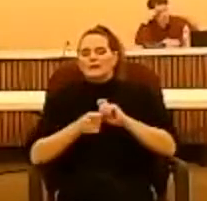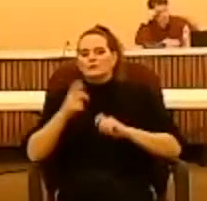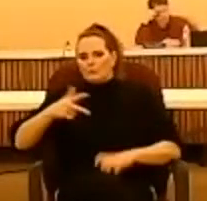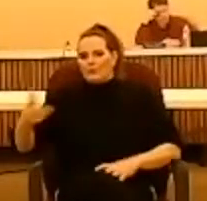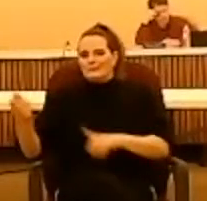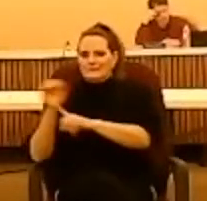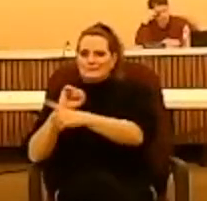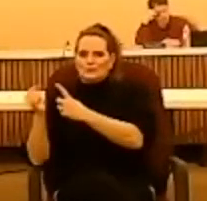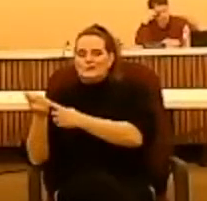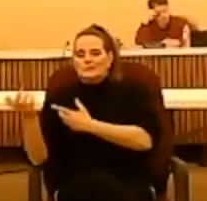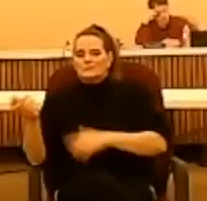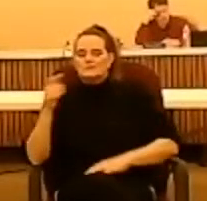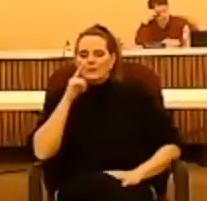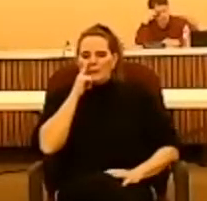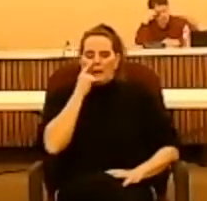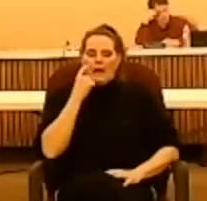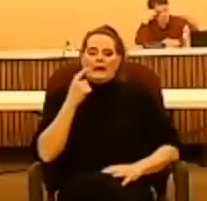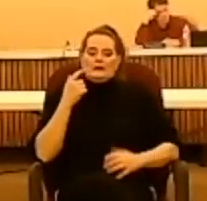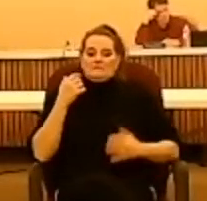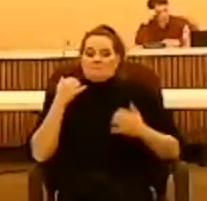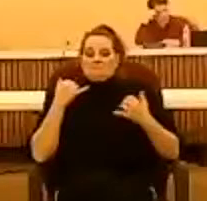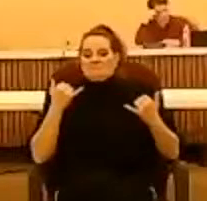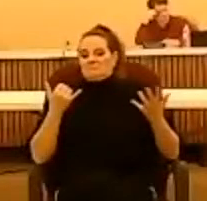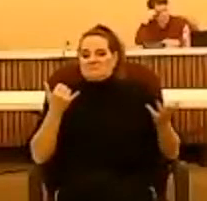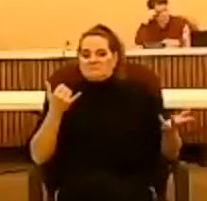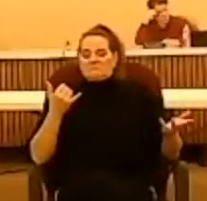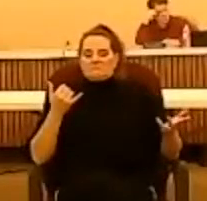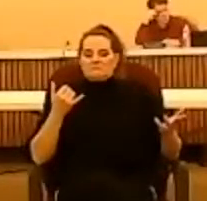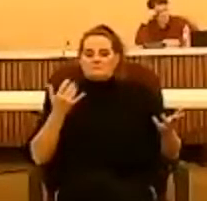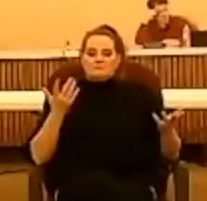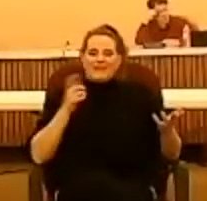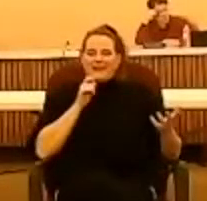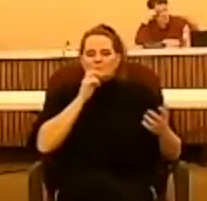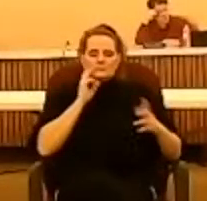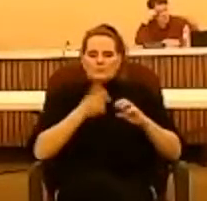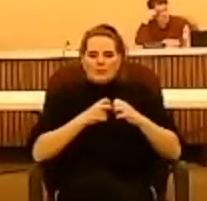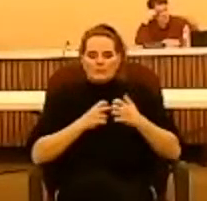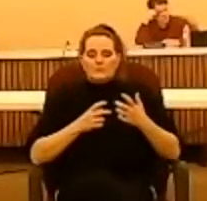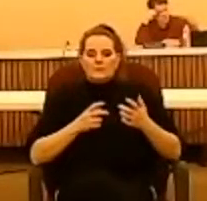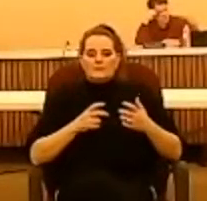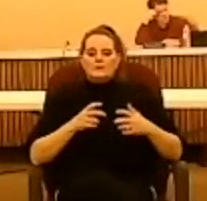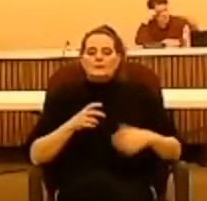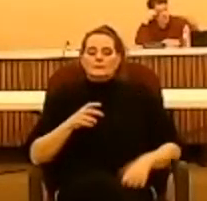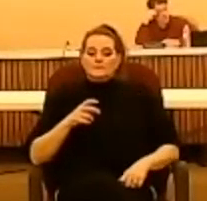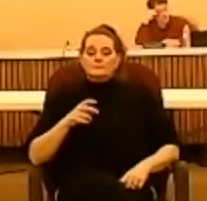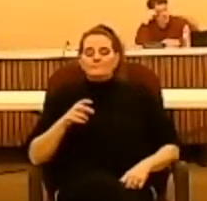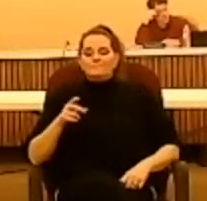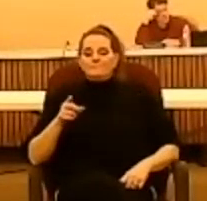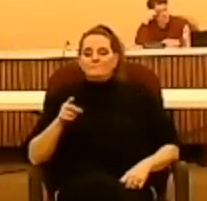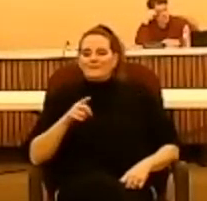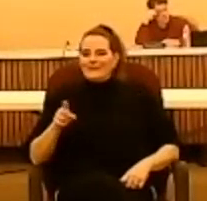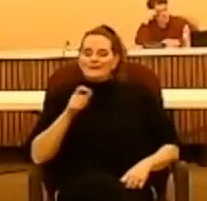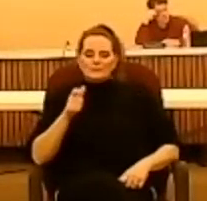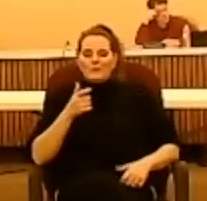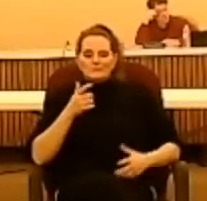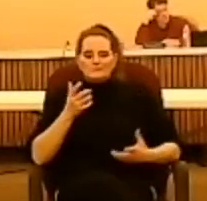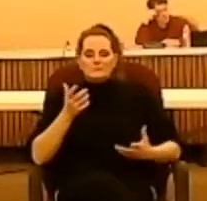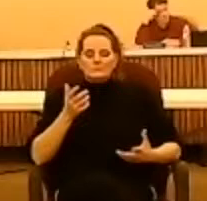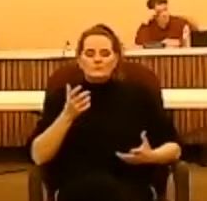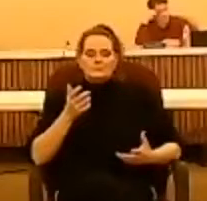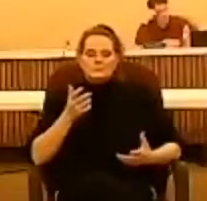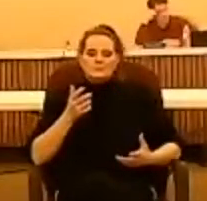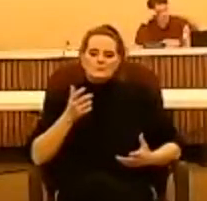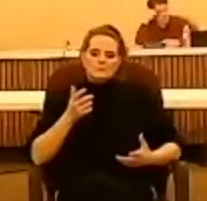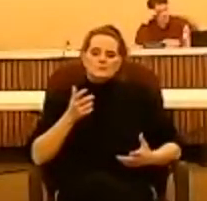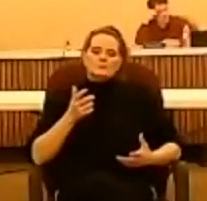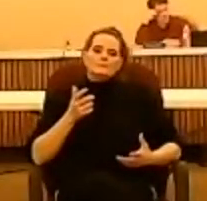again, I don't see an issue. They just did not want to tie their hands as to what they do with that